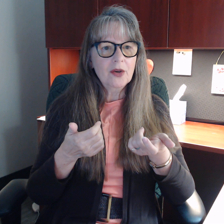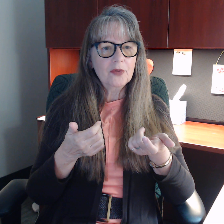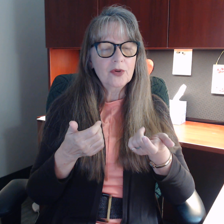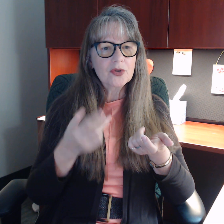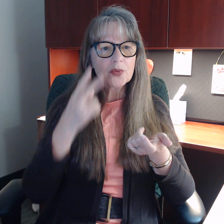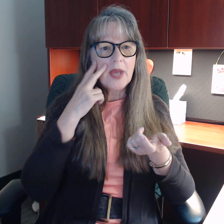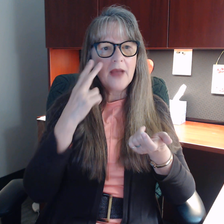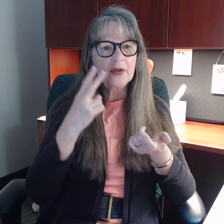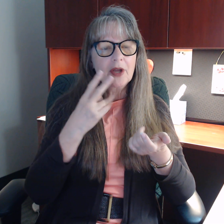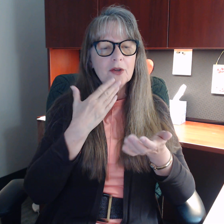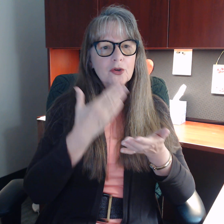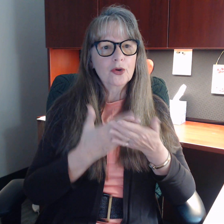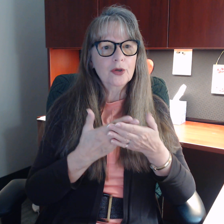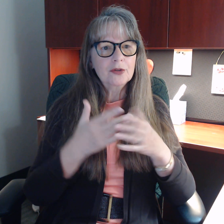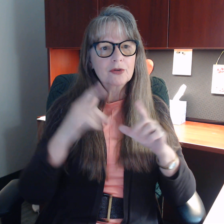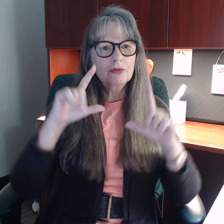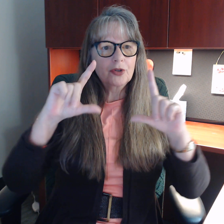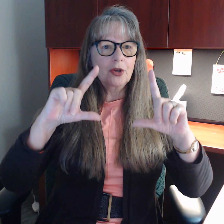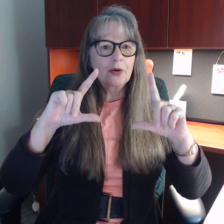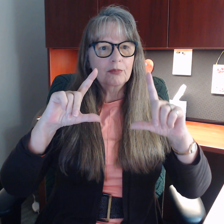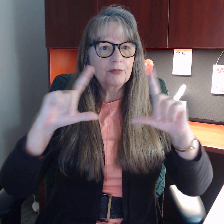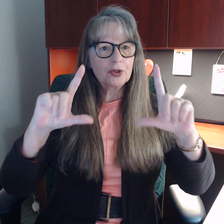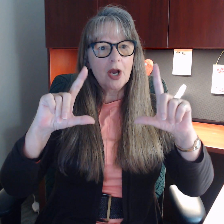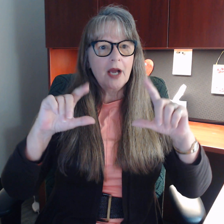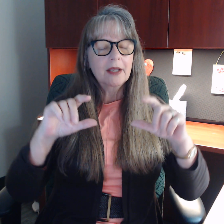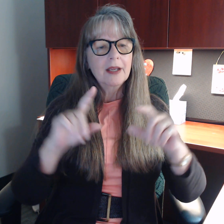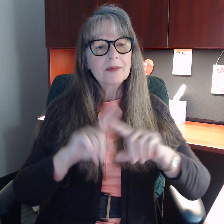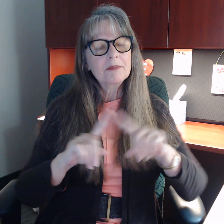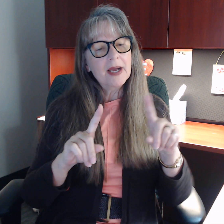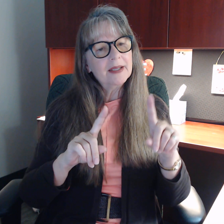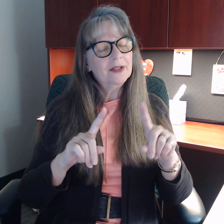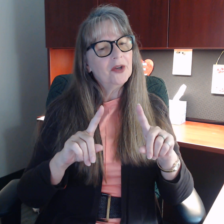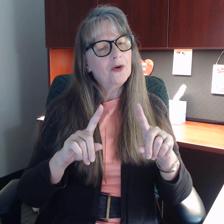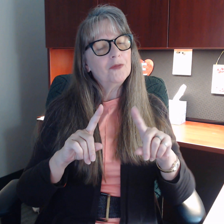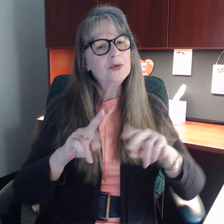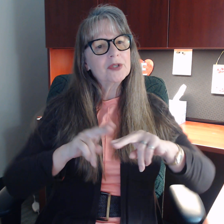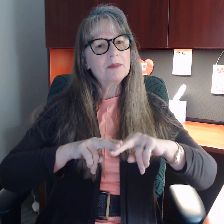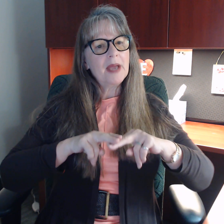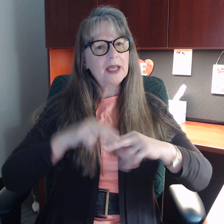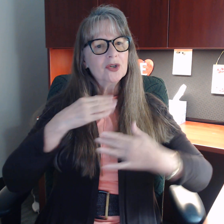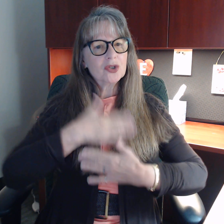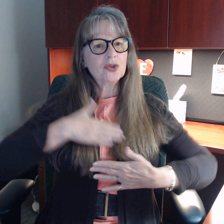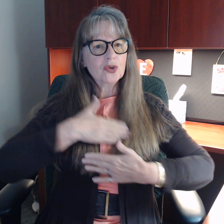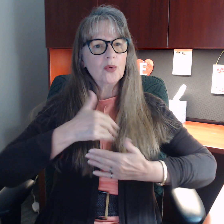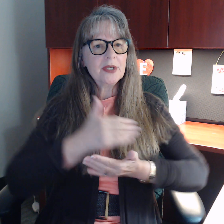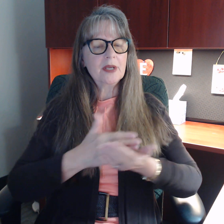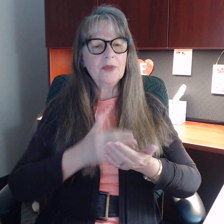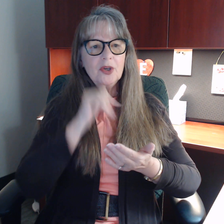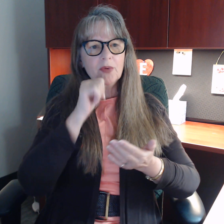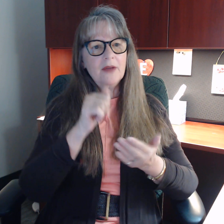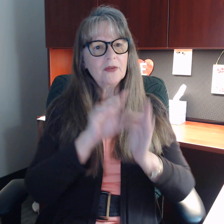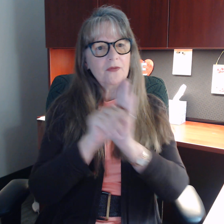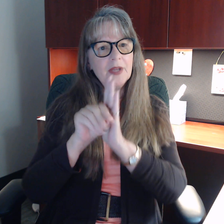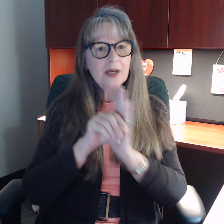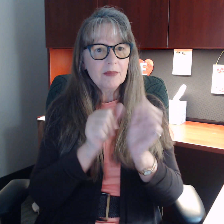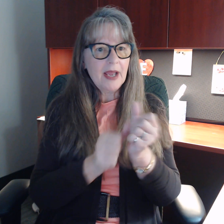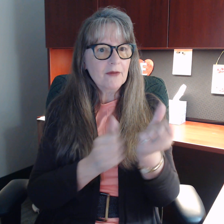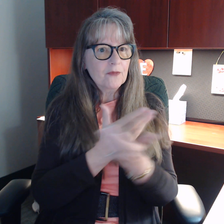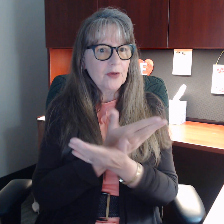you just want to have a good, shot. But, if you sit back and just enjoy something, you don't have to film